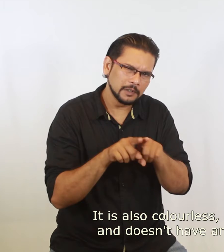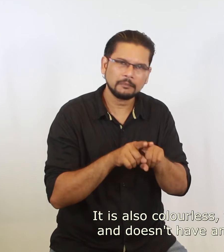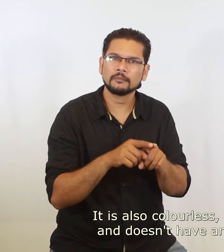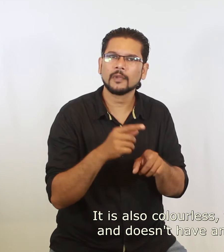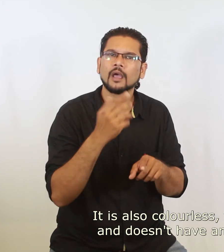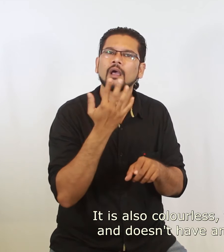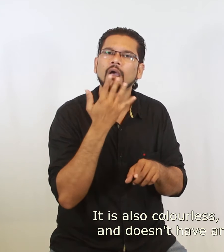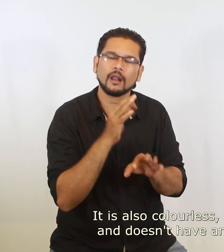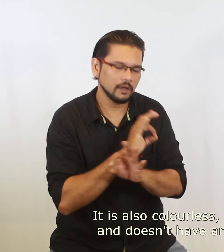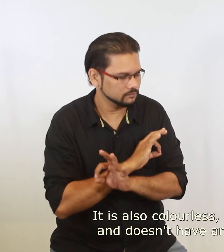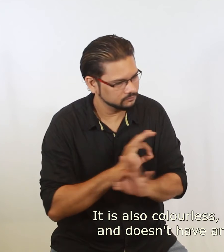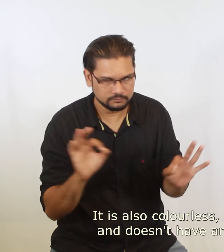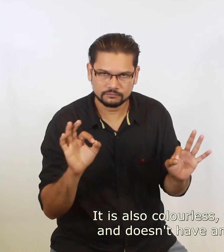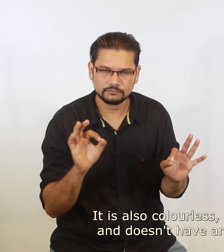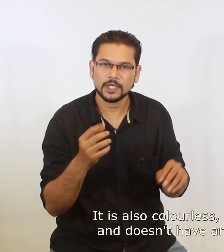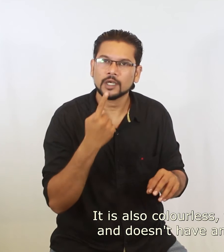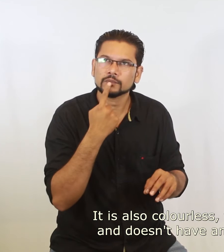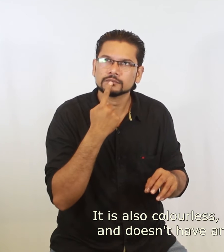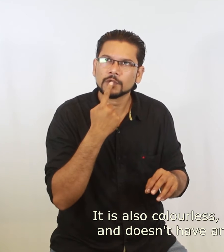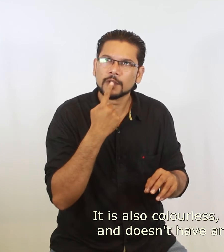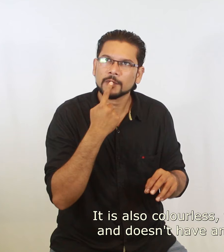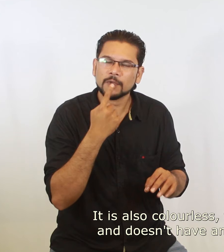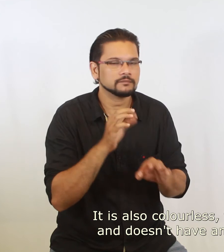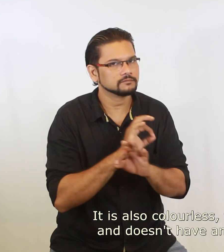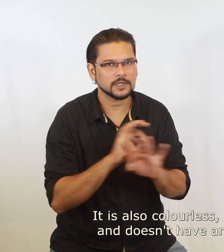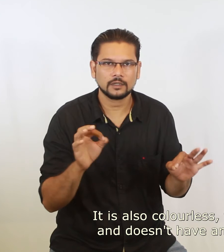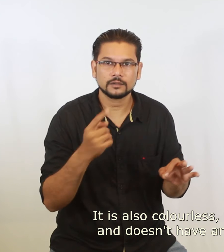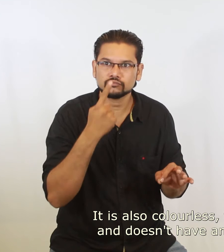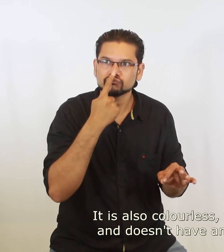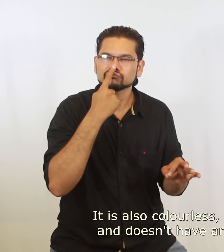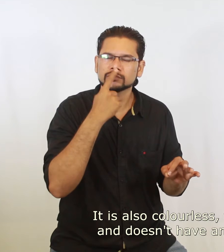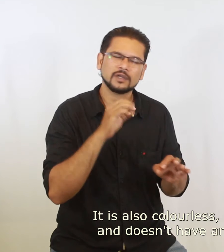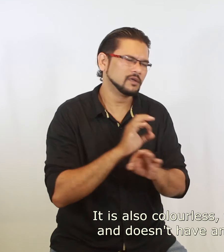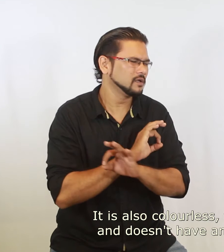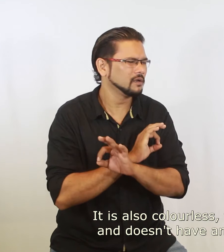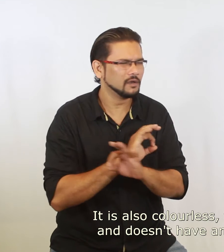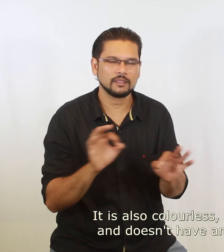It is also colorless, tasteless, and doesn't have any smell.